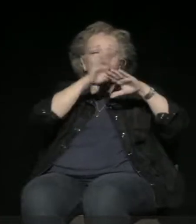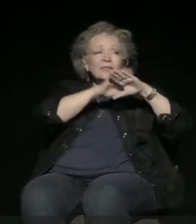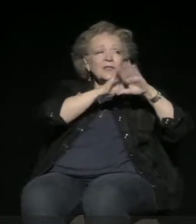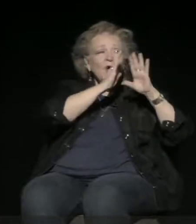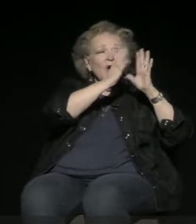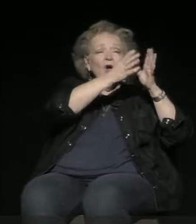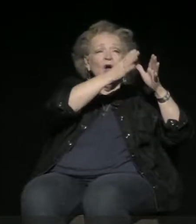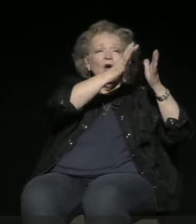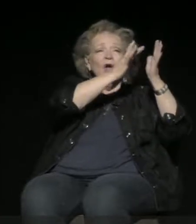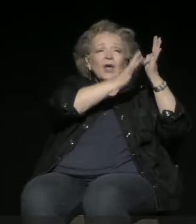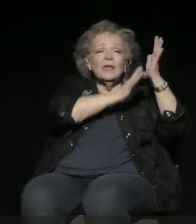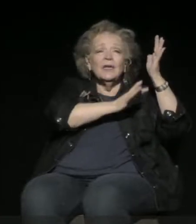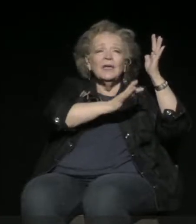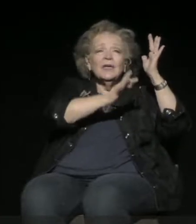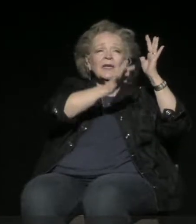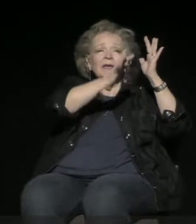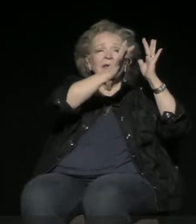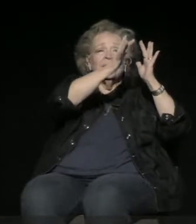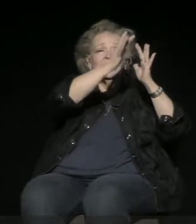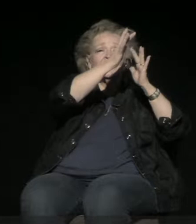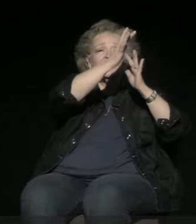his shoulders